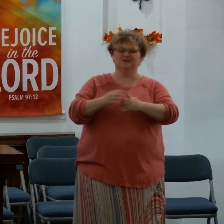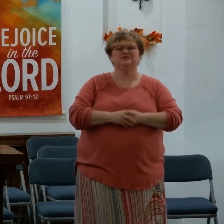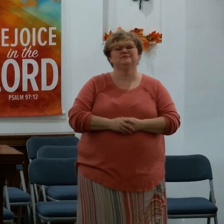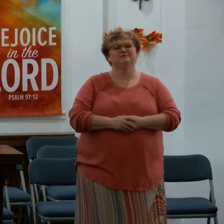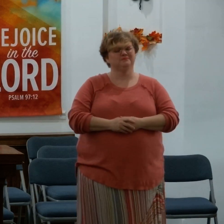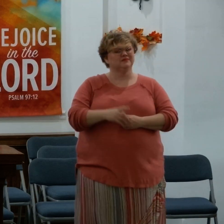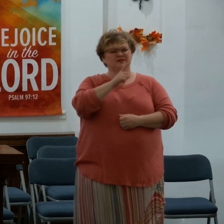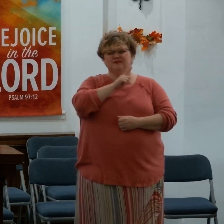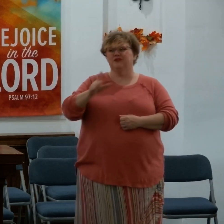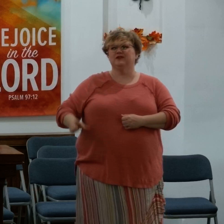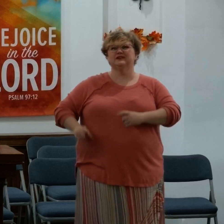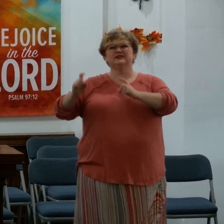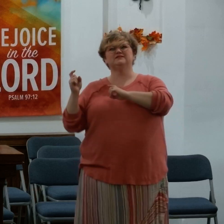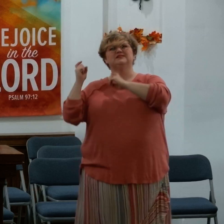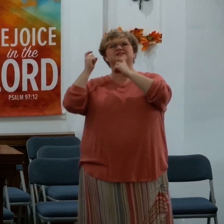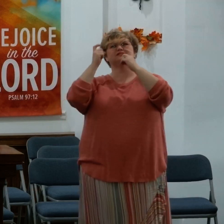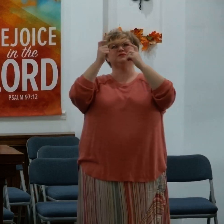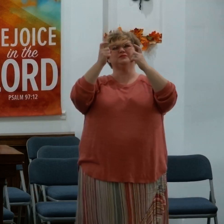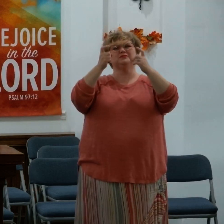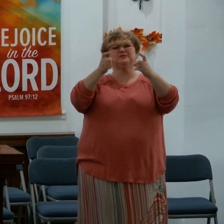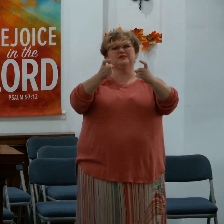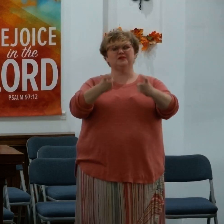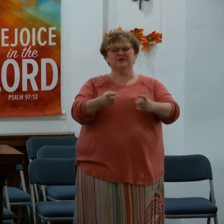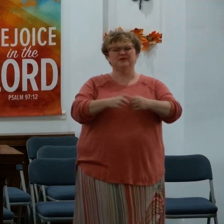Thank you for giving.